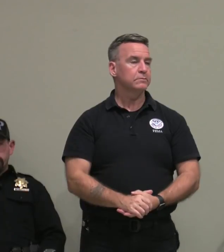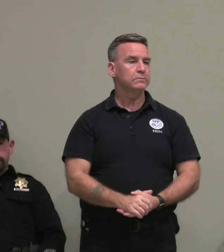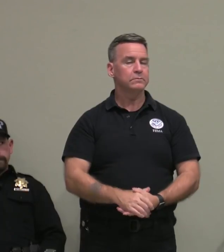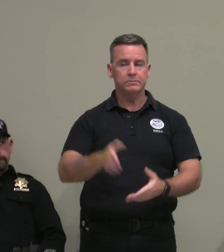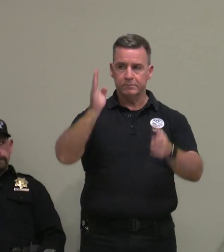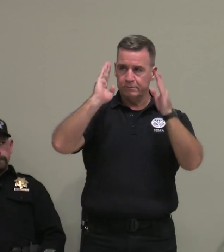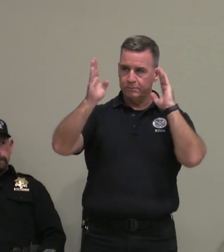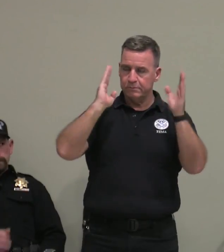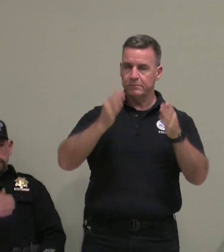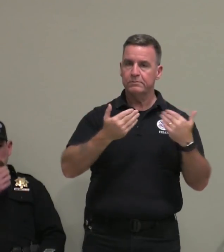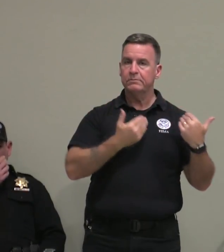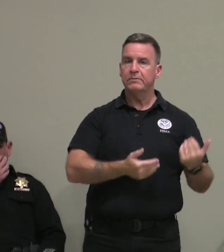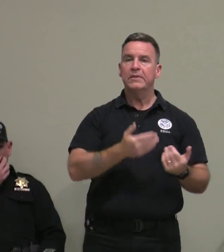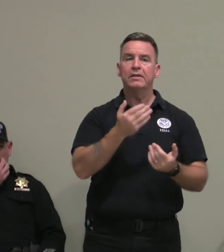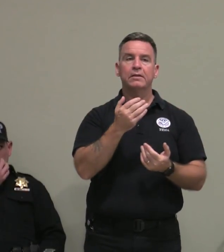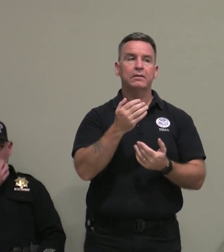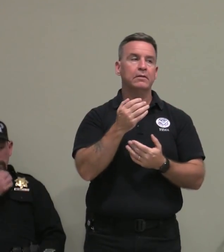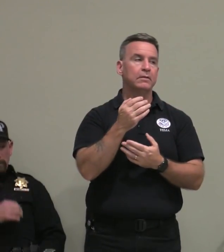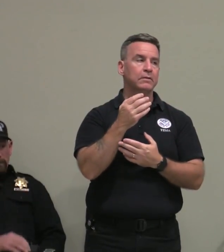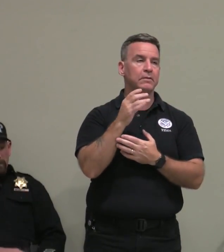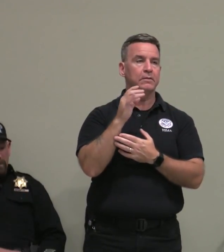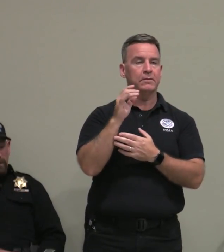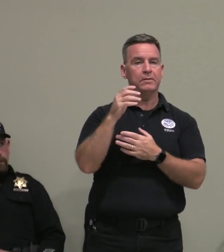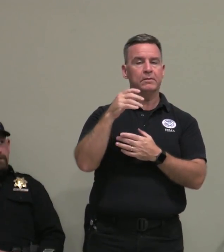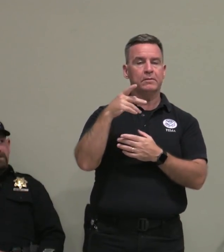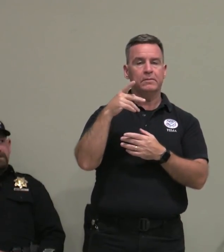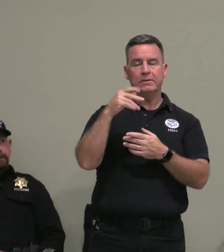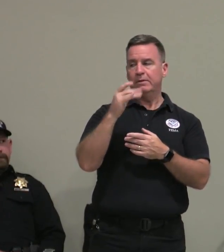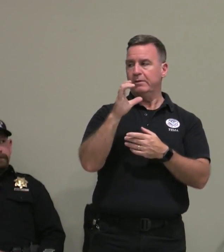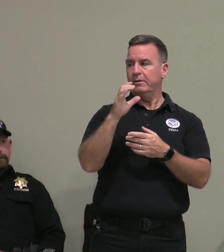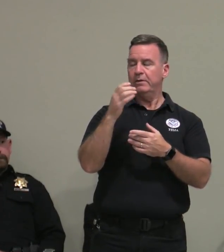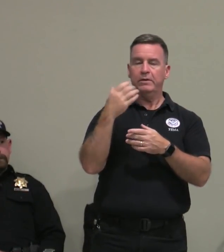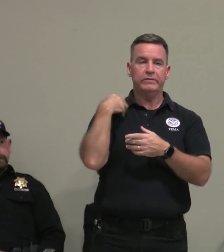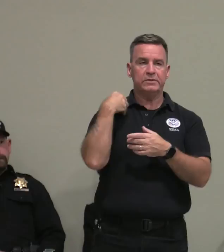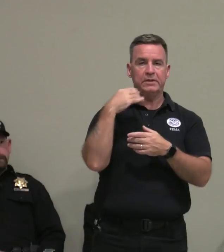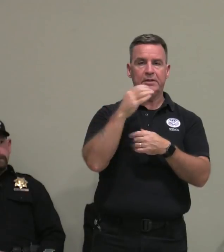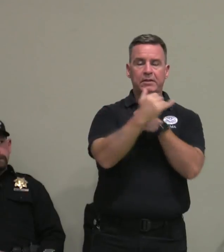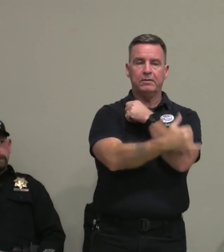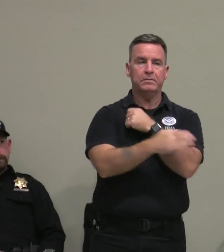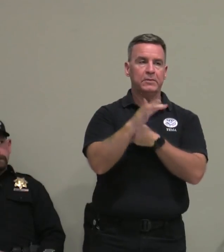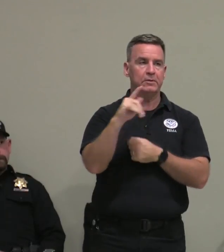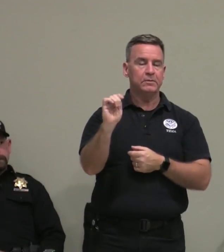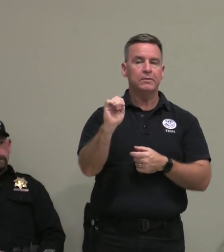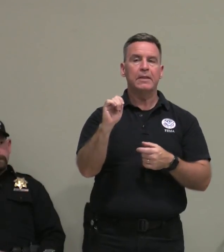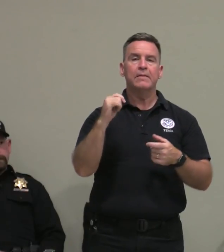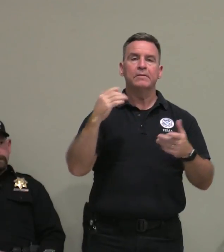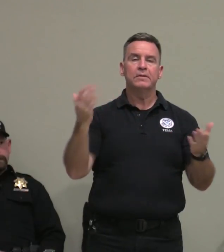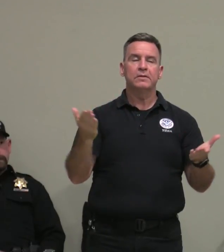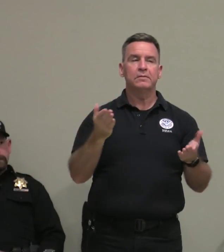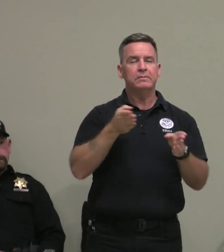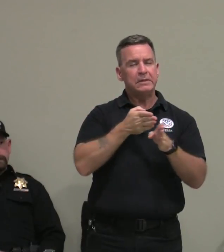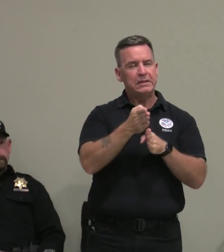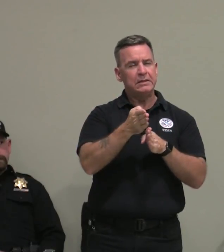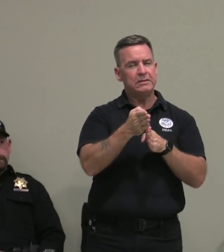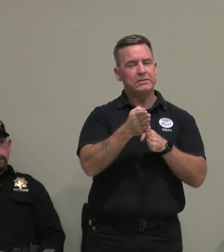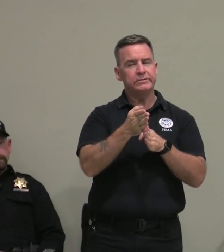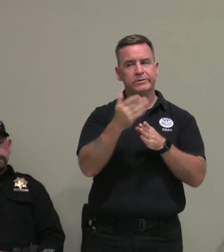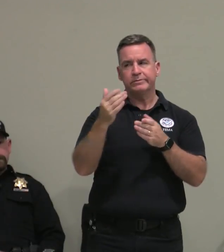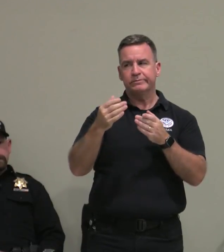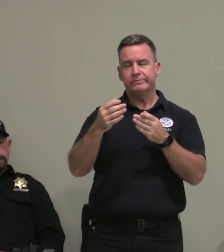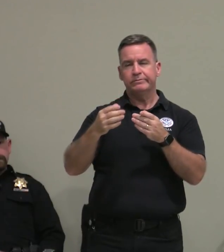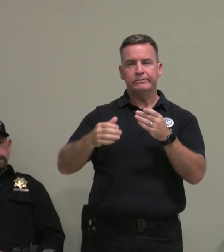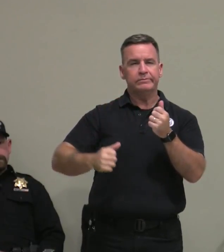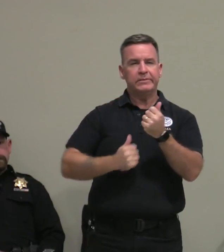Good evening. I'm Andy Miller. I'm the public health officer for the county of Butte. I'm here primarily to reinforce